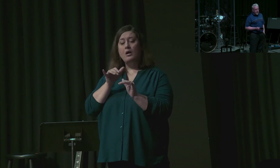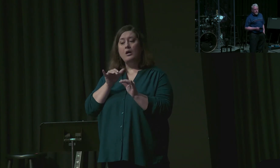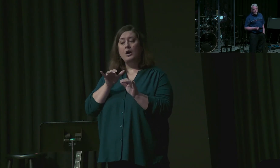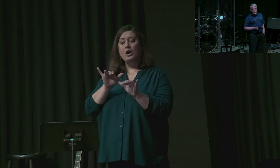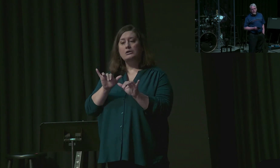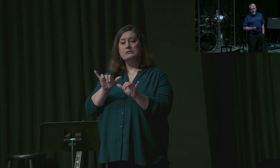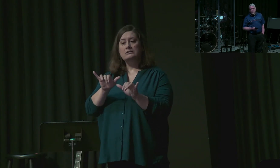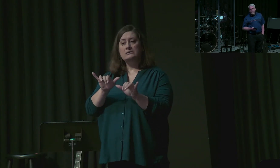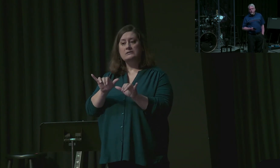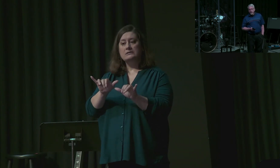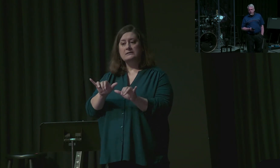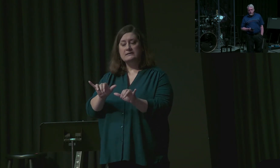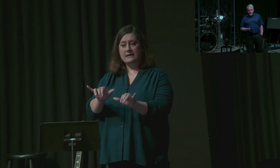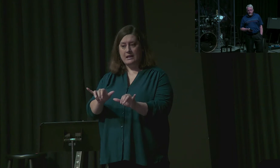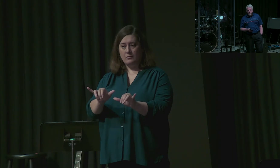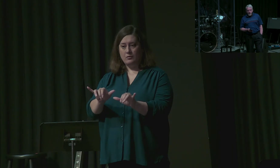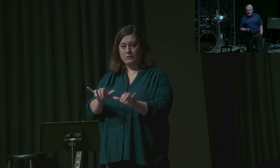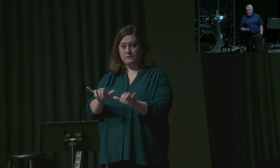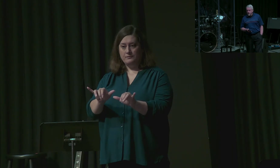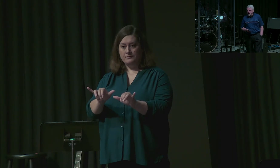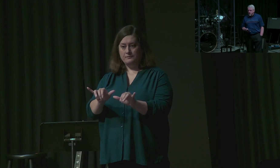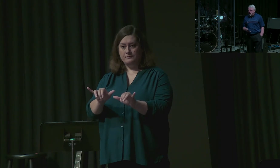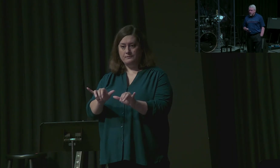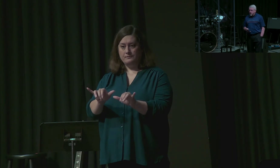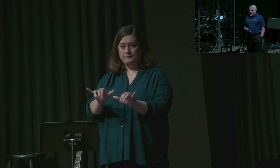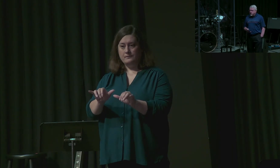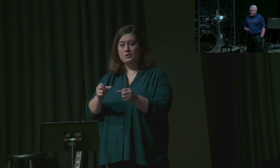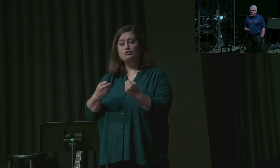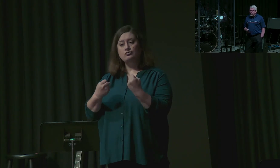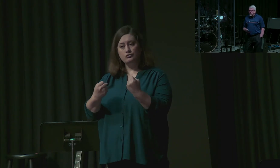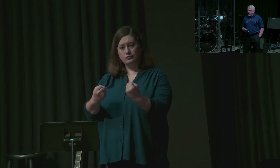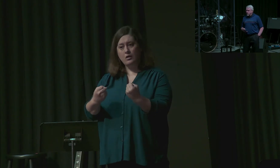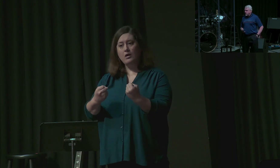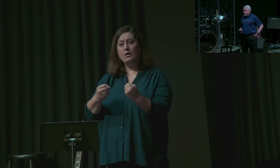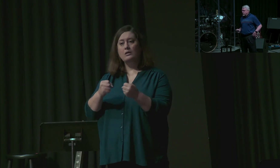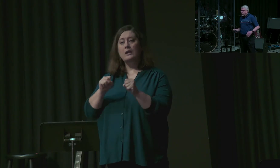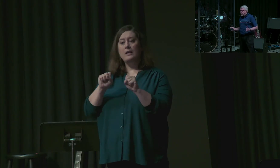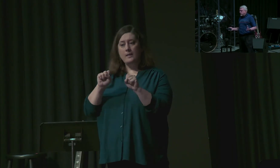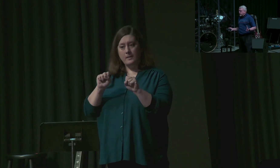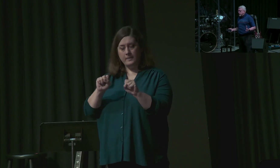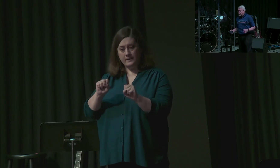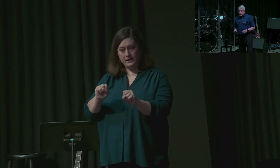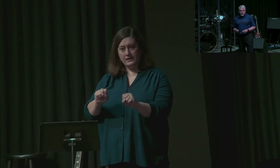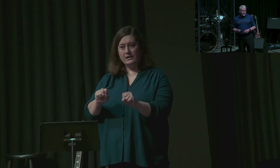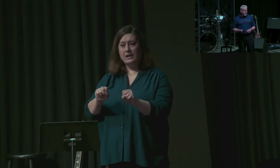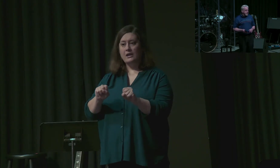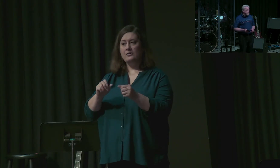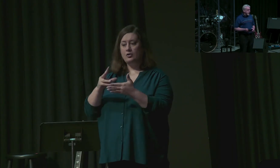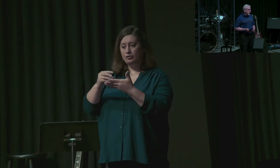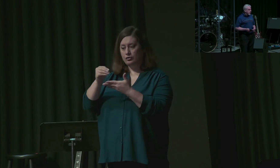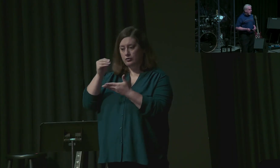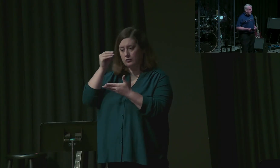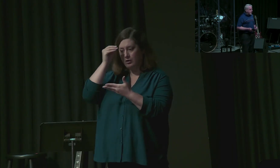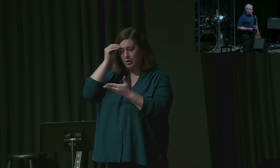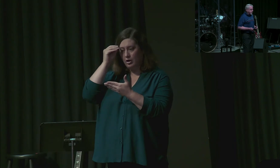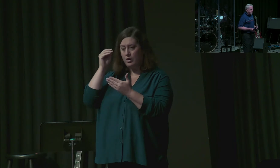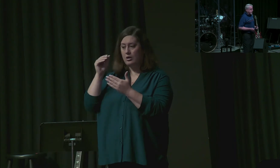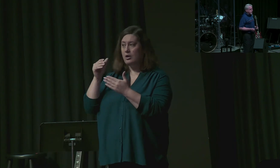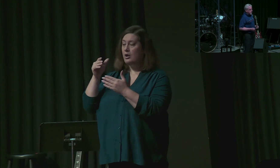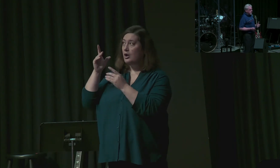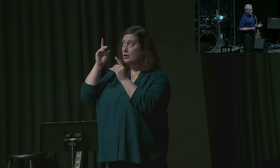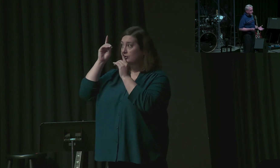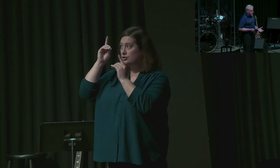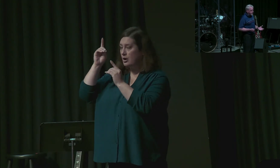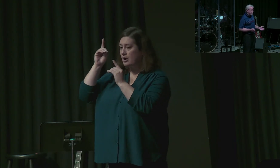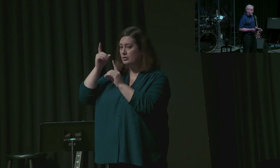mature and not blown about by every wind of doctrine. So that is not only true of spiritual maturity, but it is